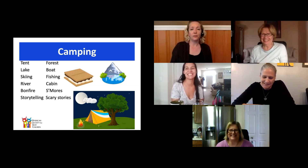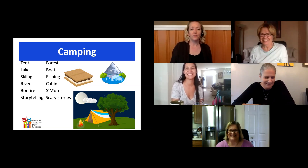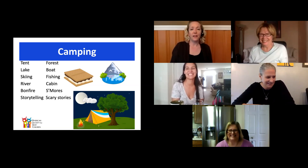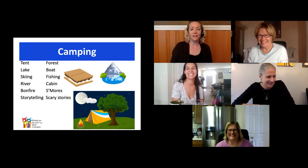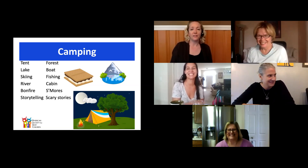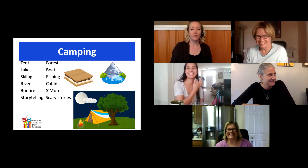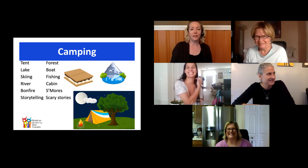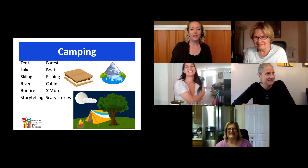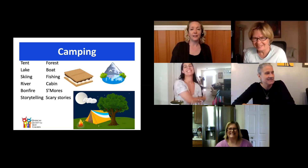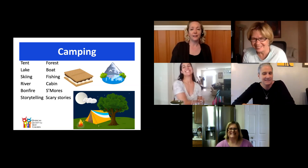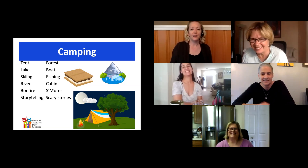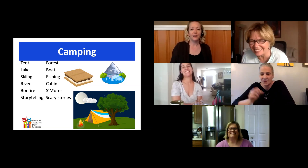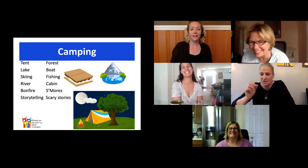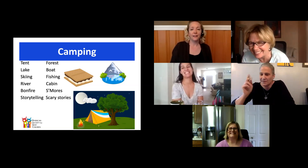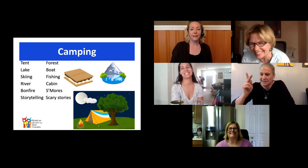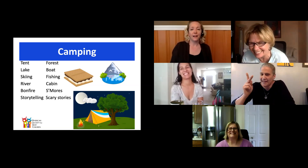is